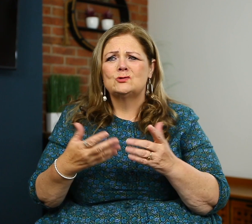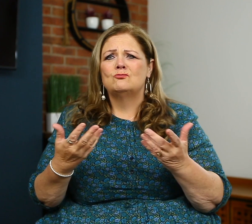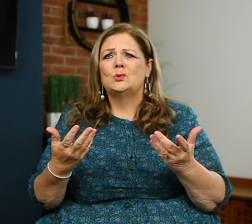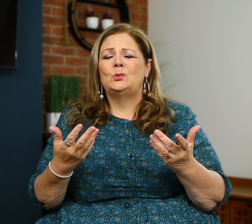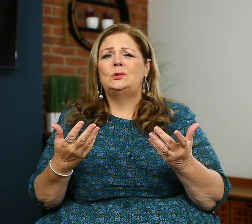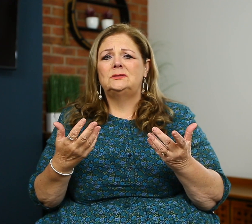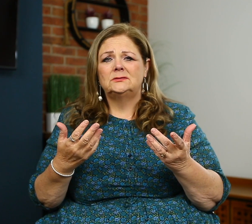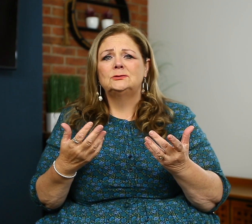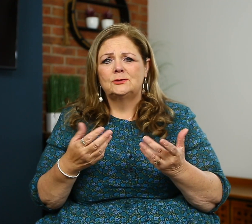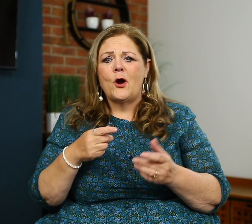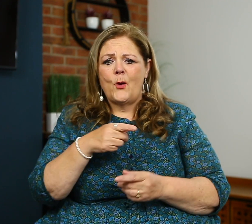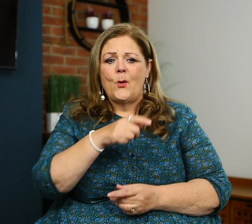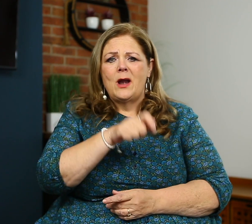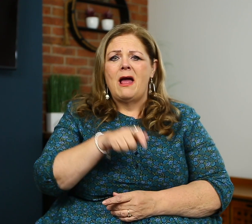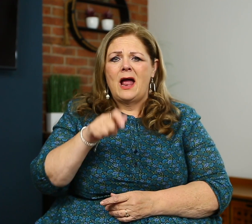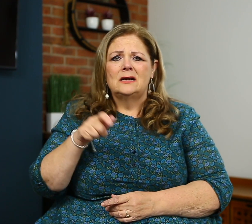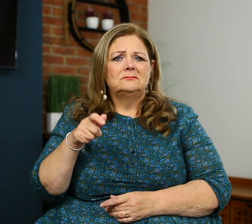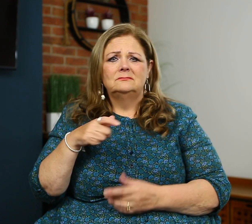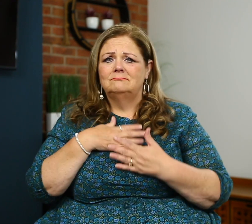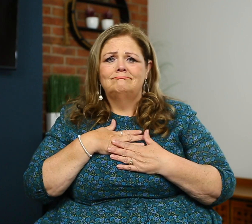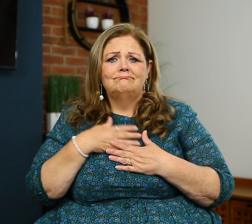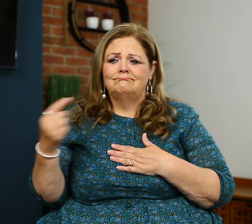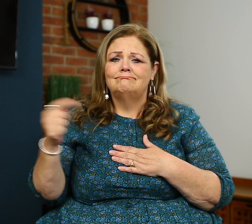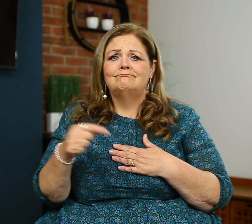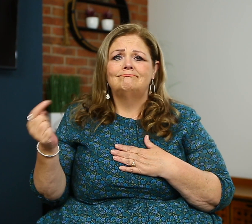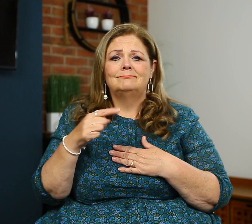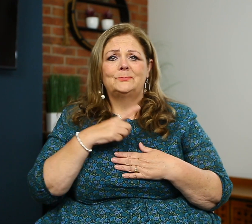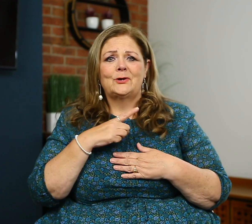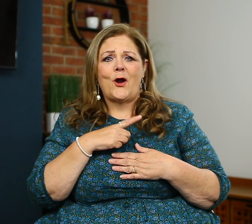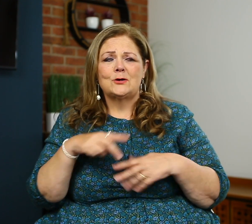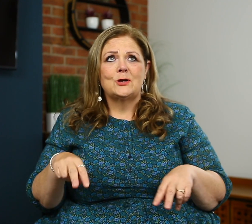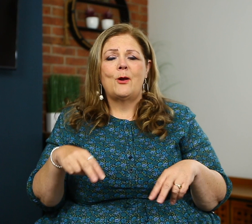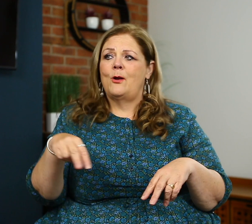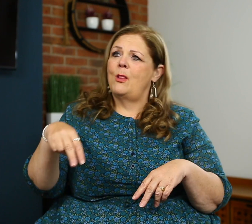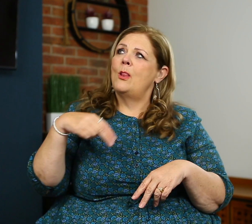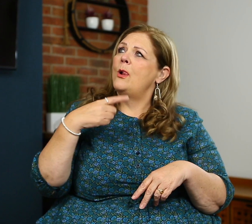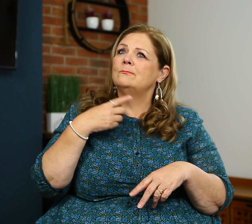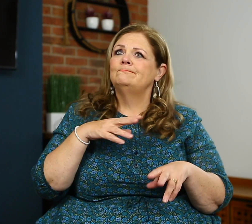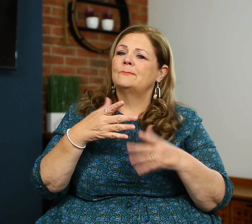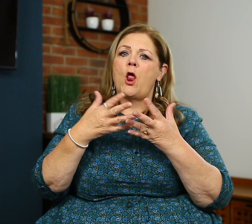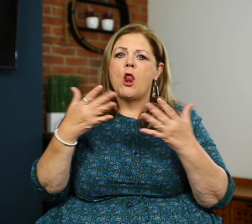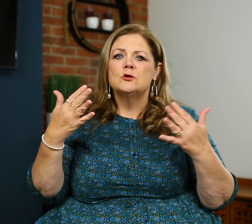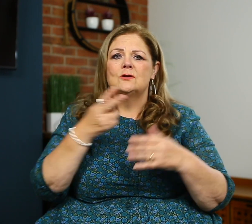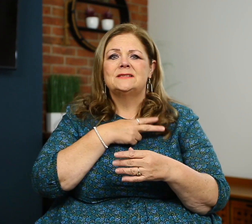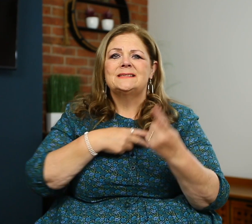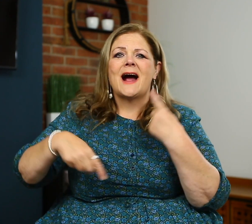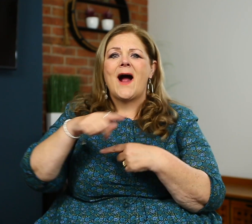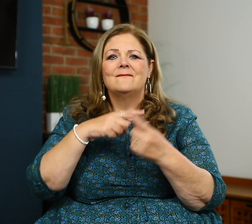their background. So the clients love coming to the Deaf Village. There's some wonderful role models here,